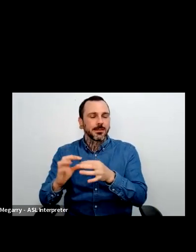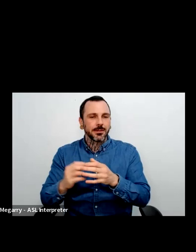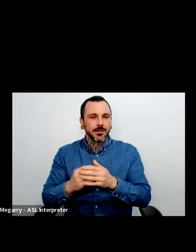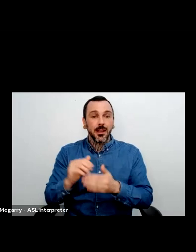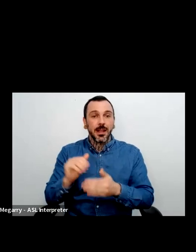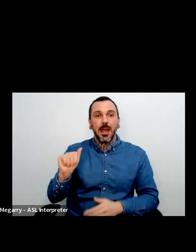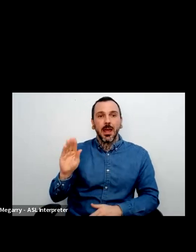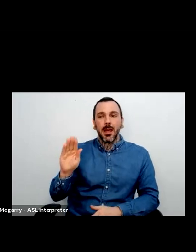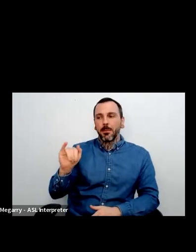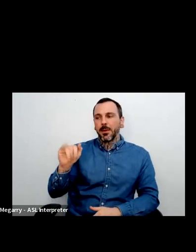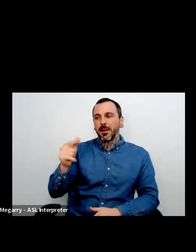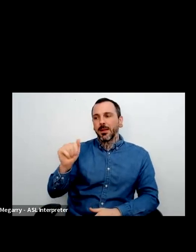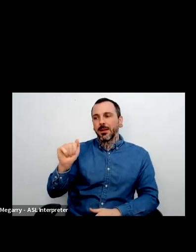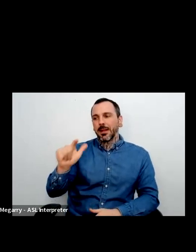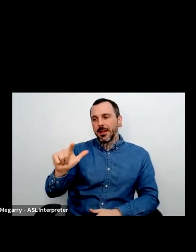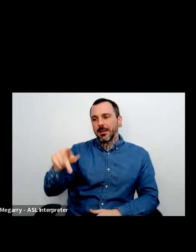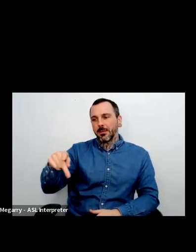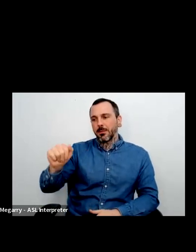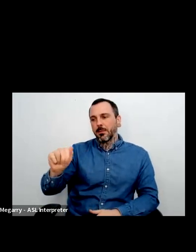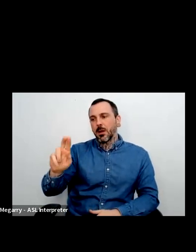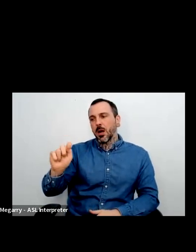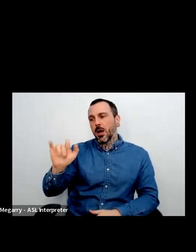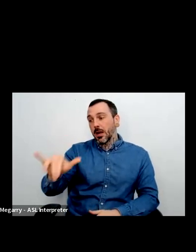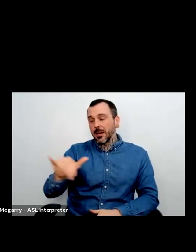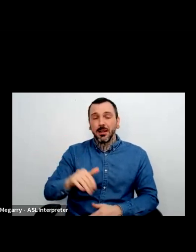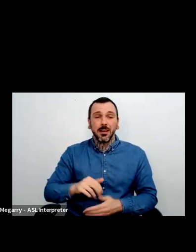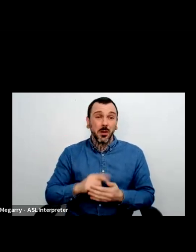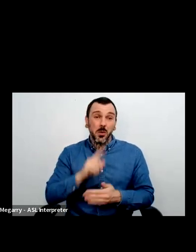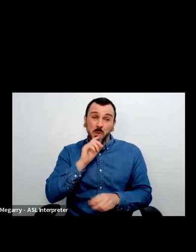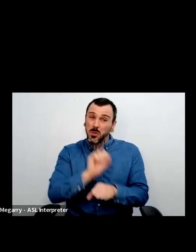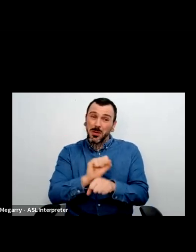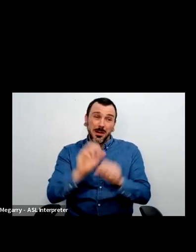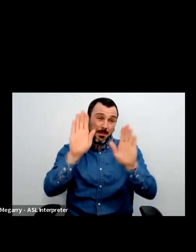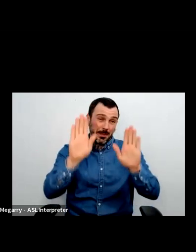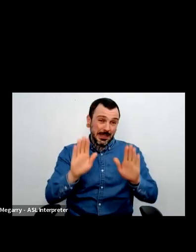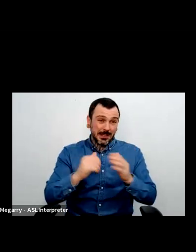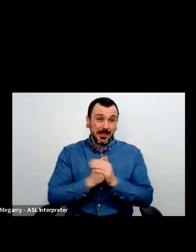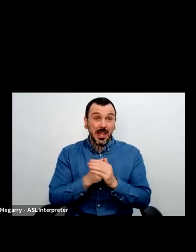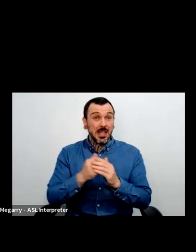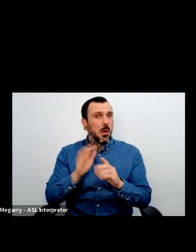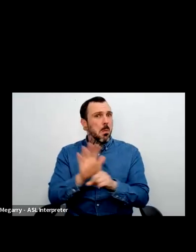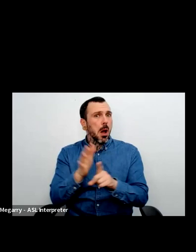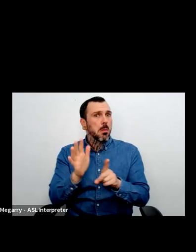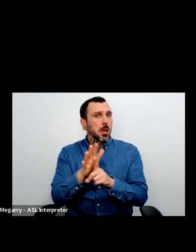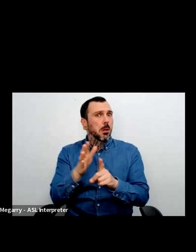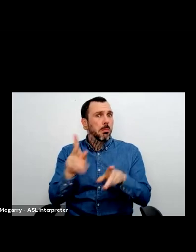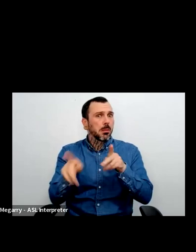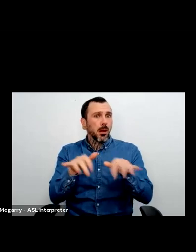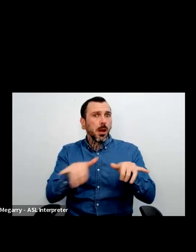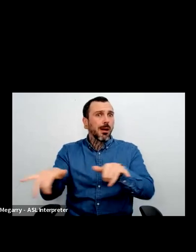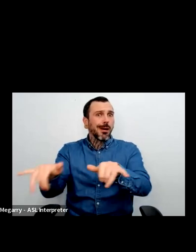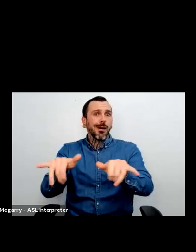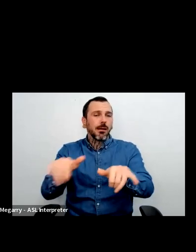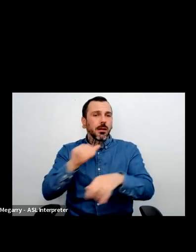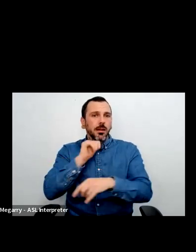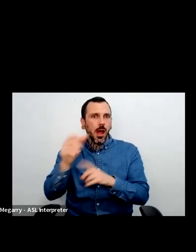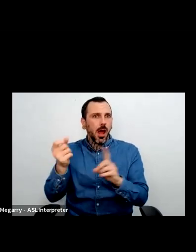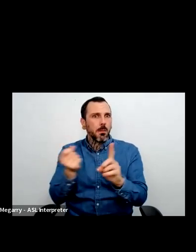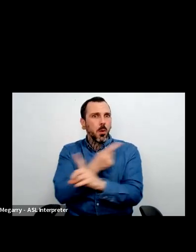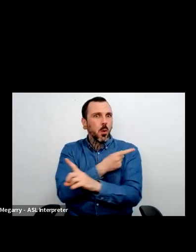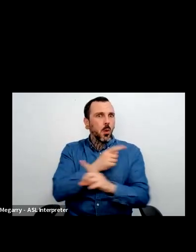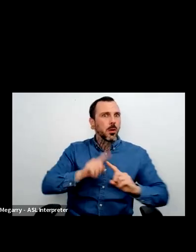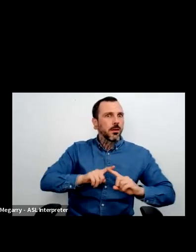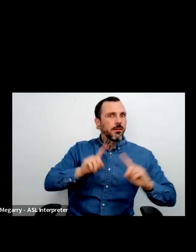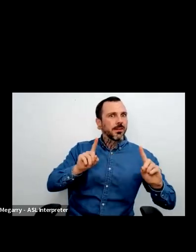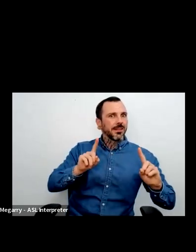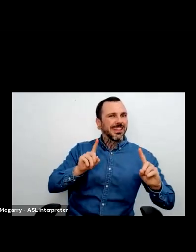the greatest Mike Lee thing ever. It is not mainstream. It is a very unusual play. And the reason that most people in Britain actually know about it was because it